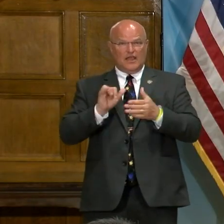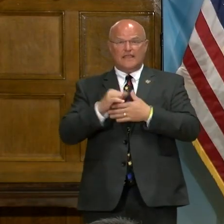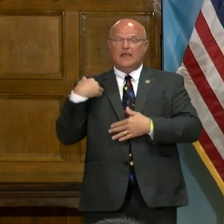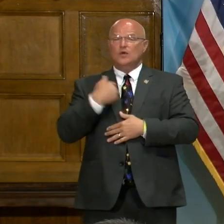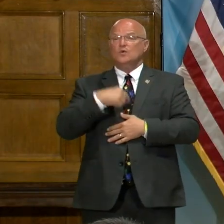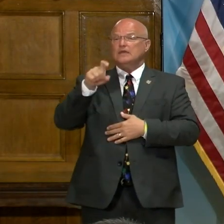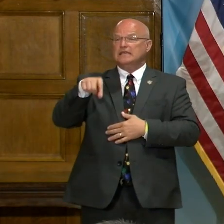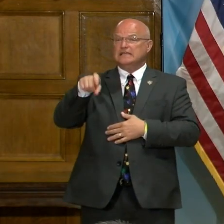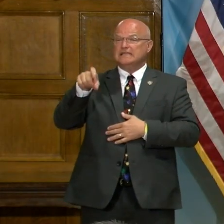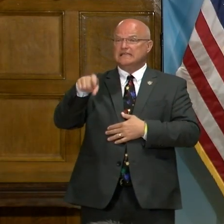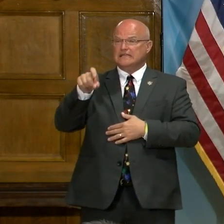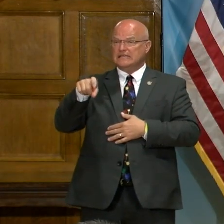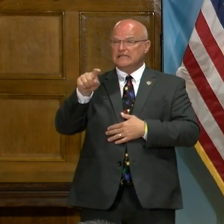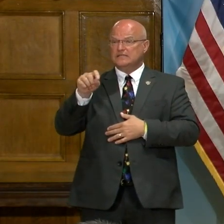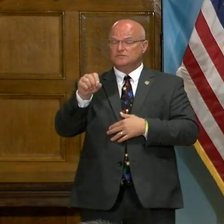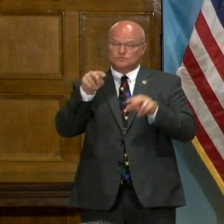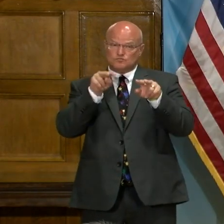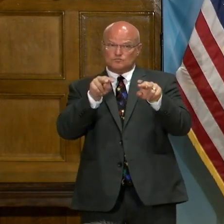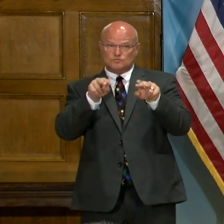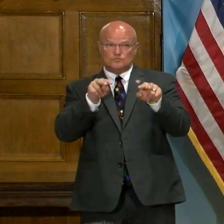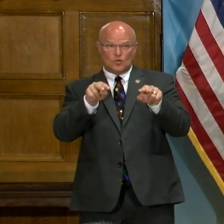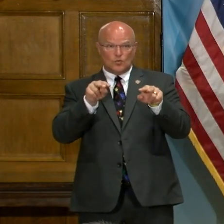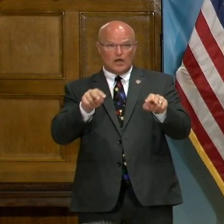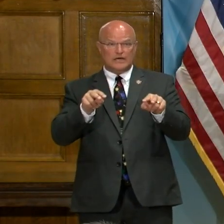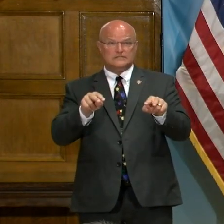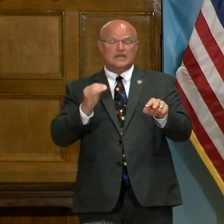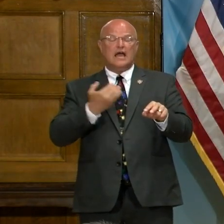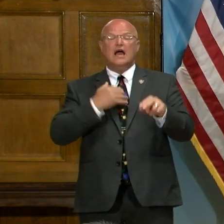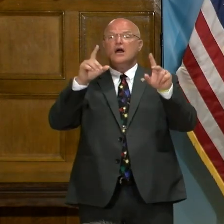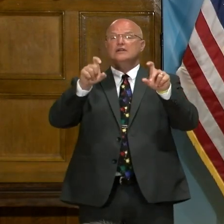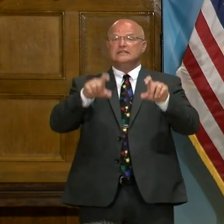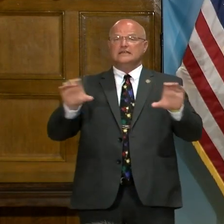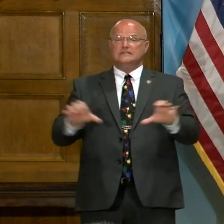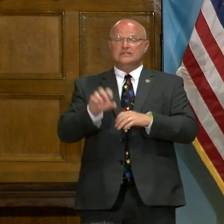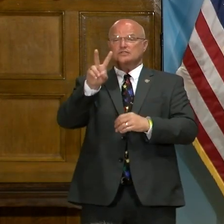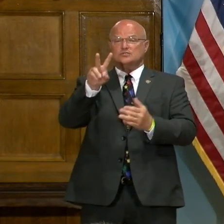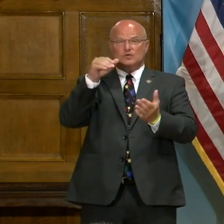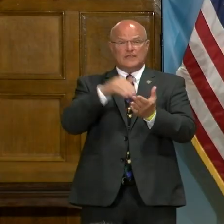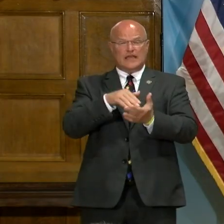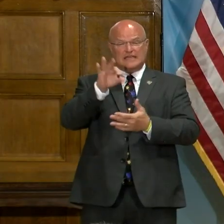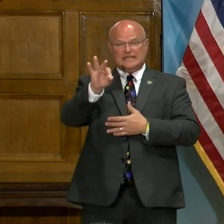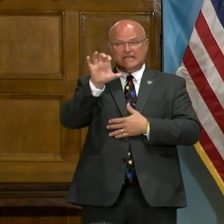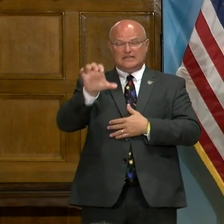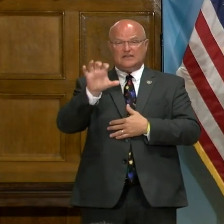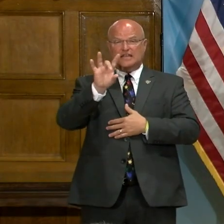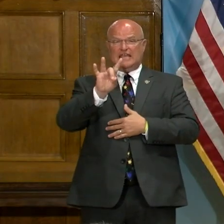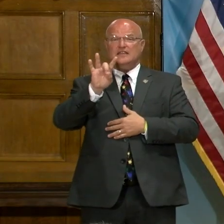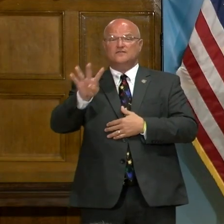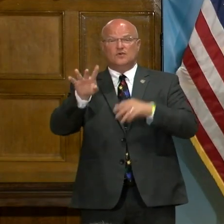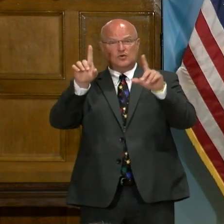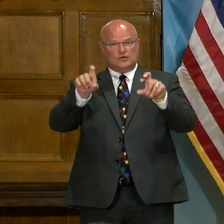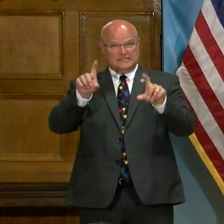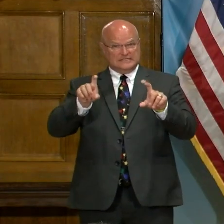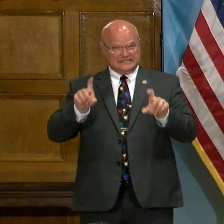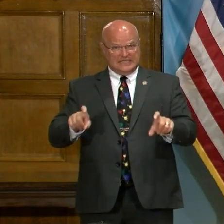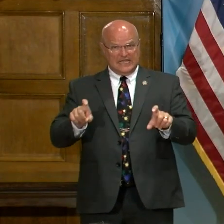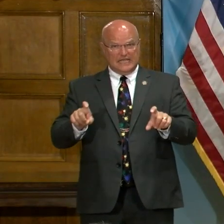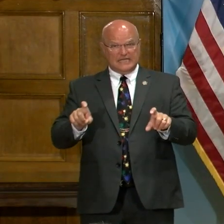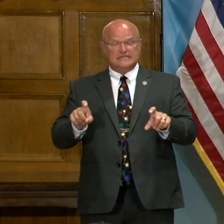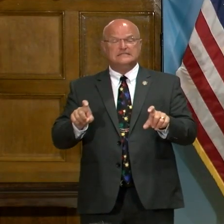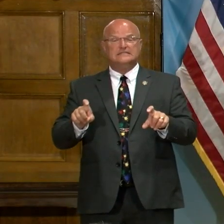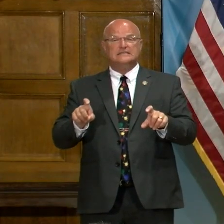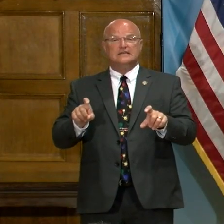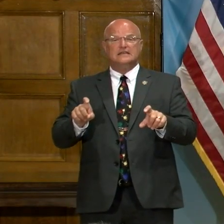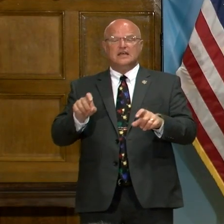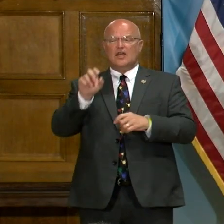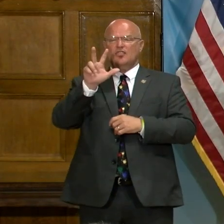we need to watch. Our test, we did 2,984 tests, which